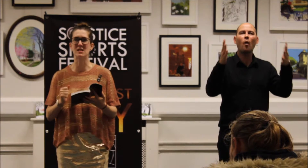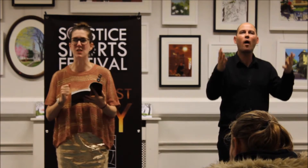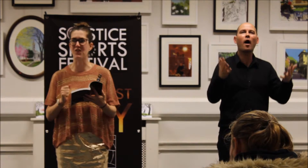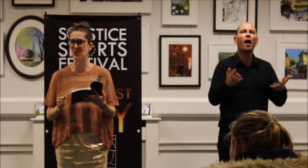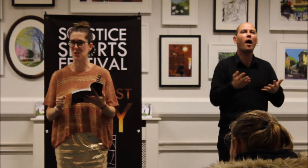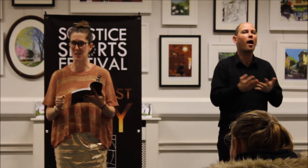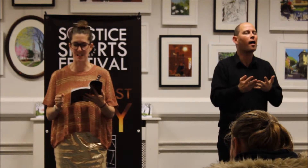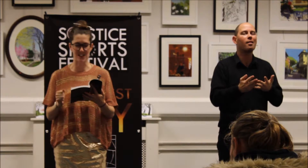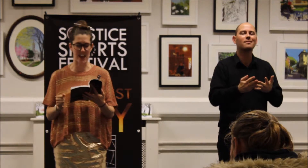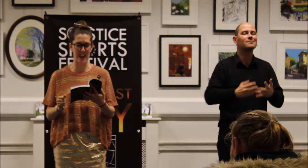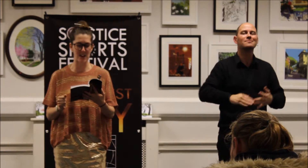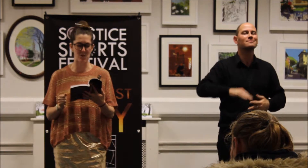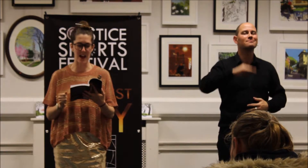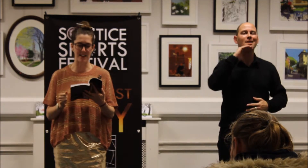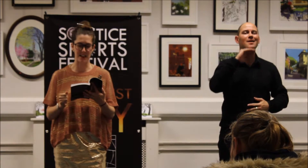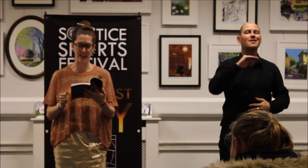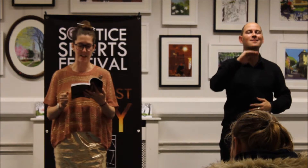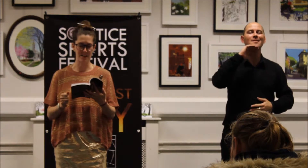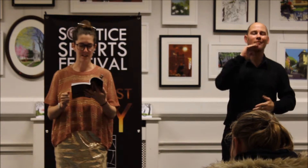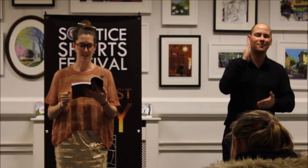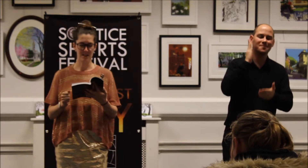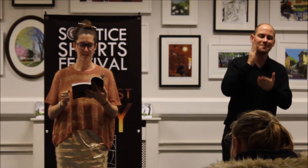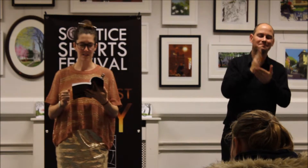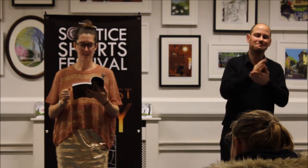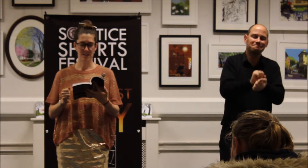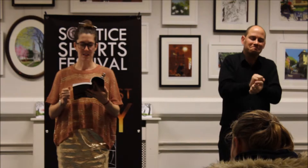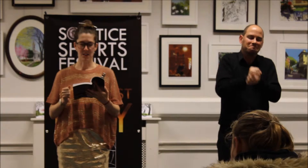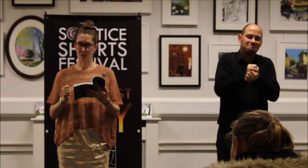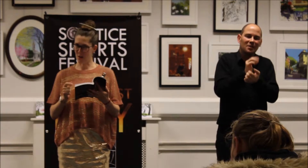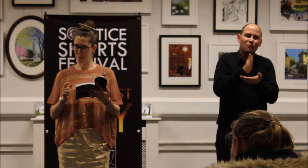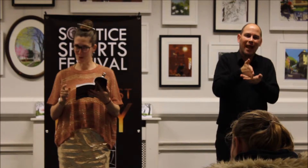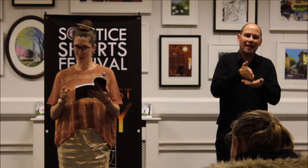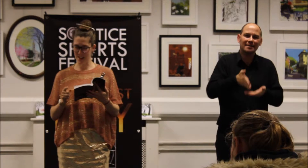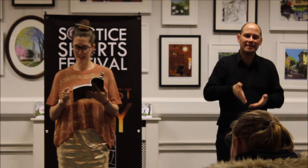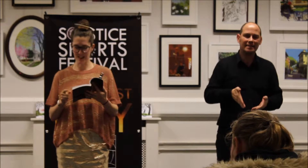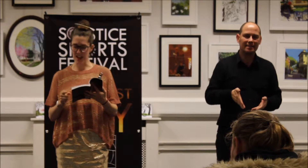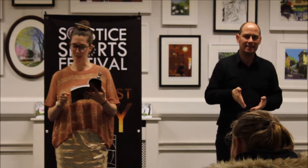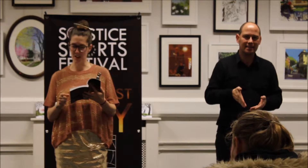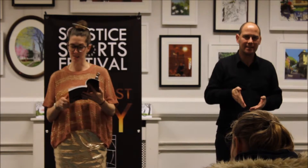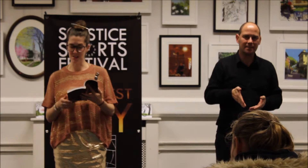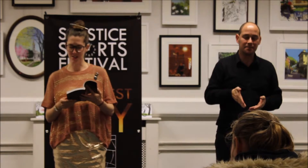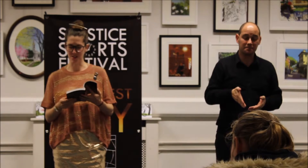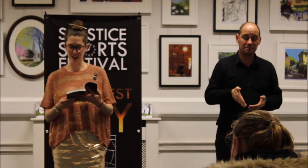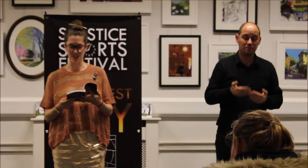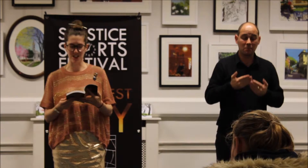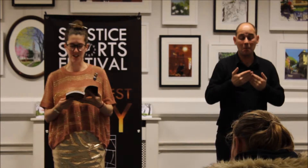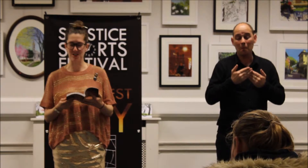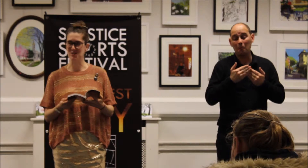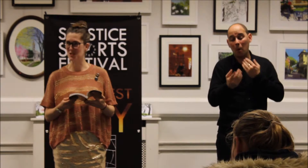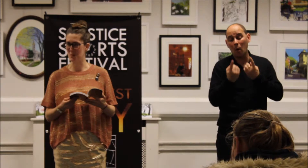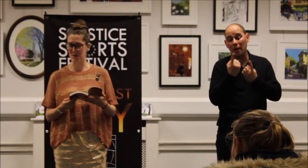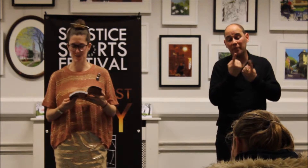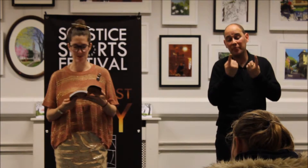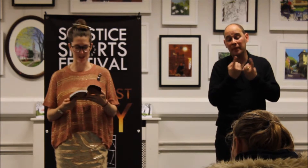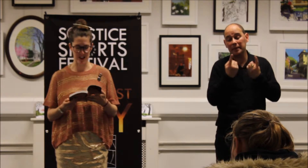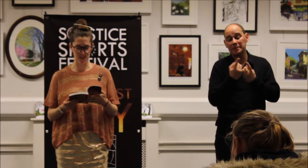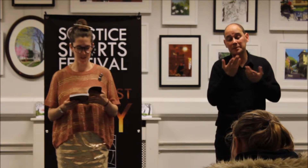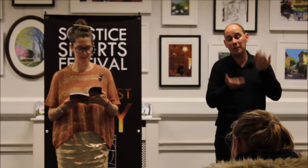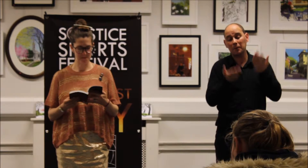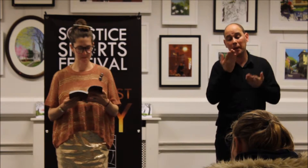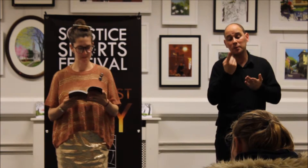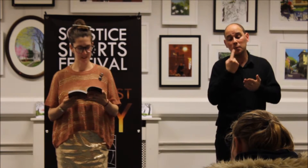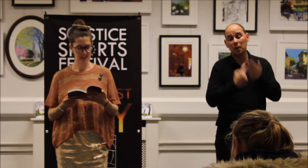is insufficient to contain reality. "There are more things in heaven and earth, Horatio," she muttered to